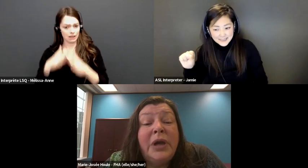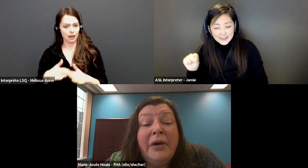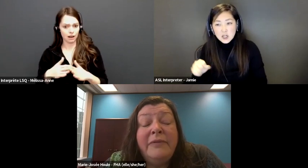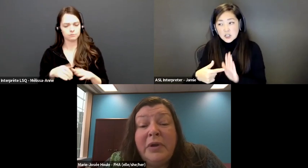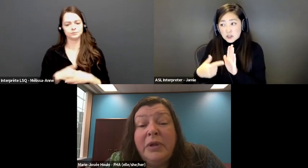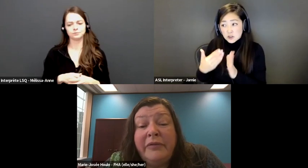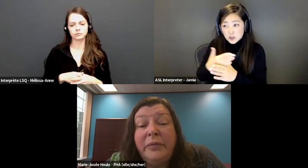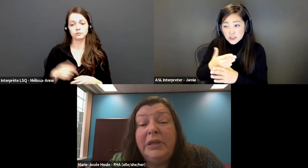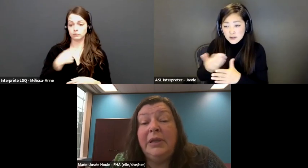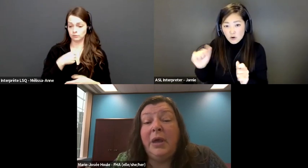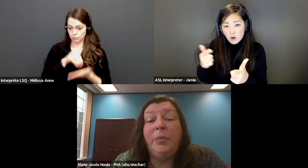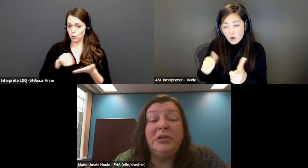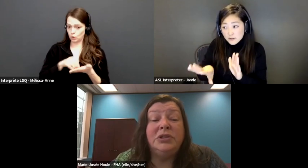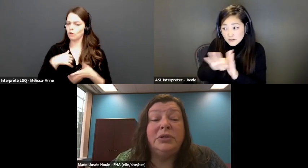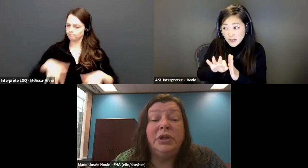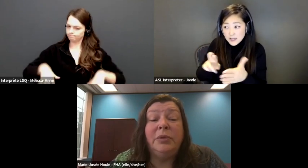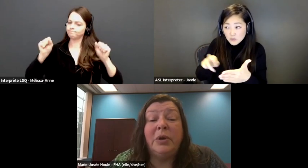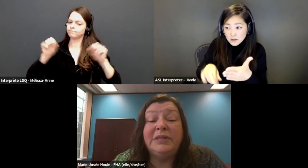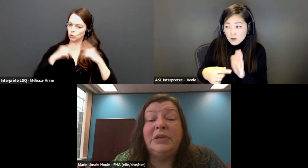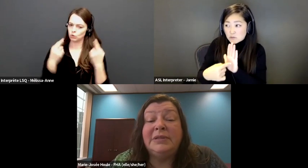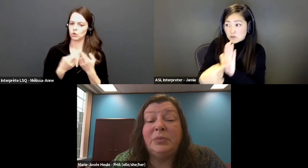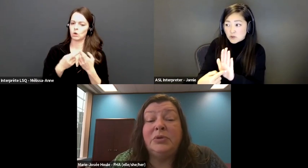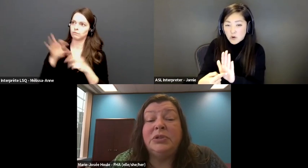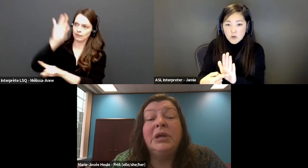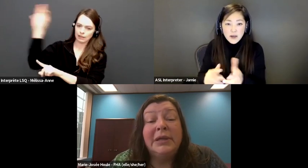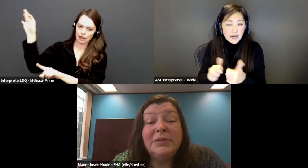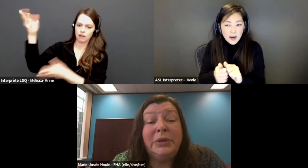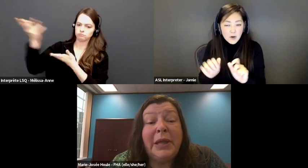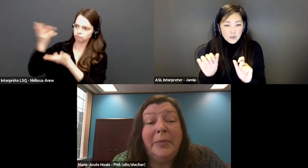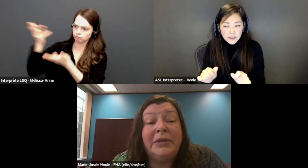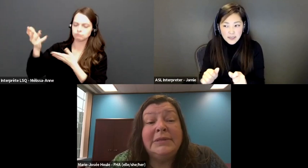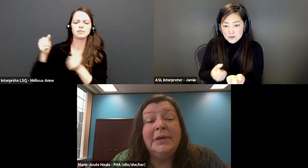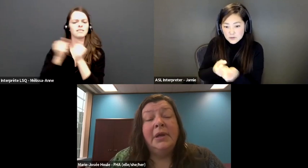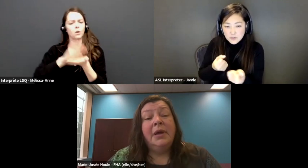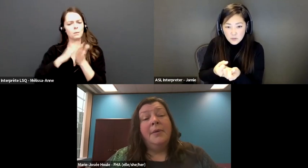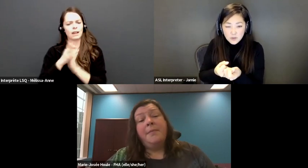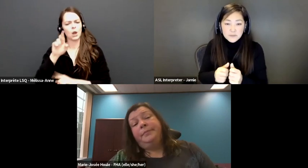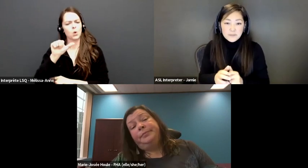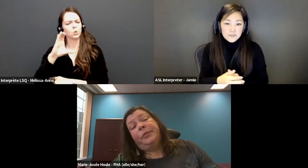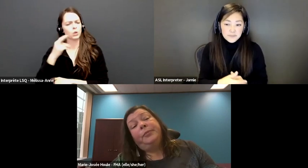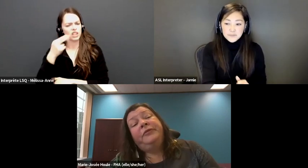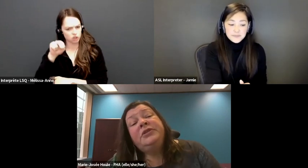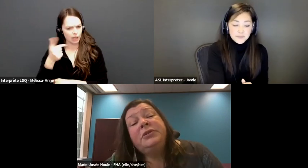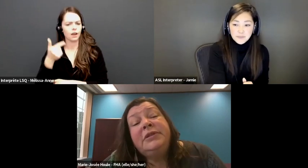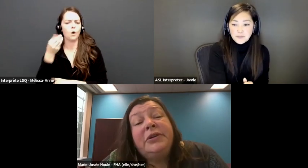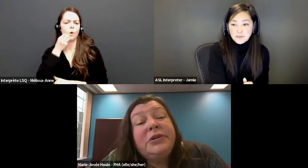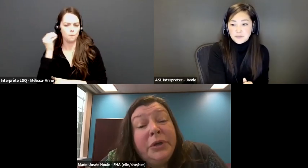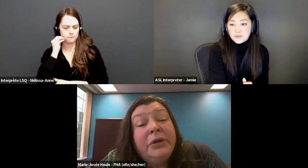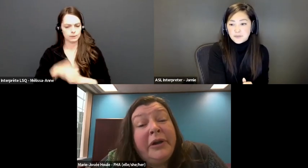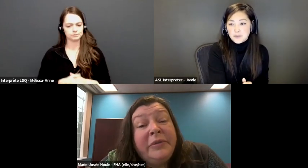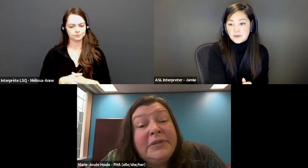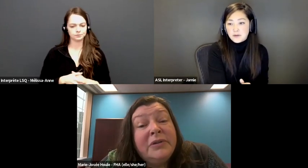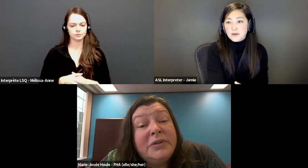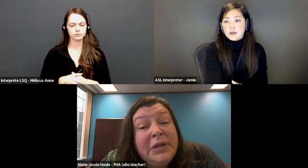explore how the federal government can help ensure a human rights-based approach to encampments. Provincial and